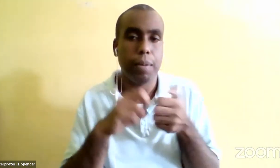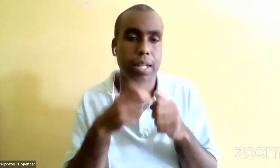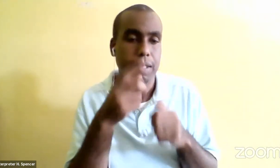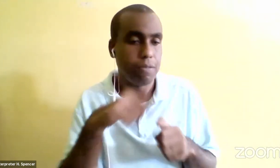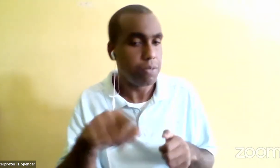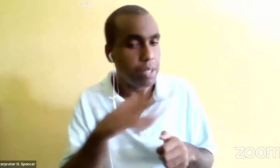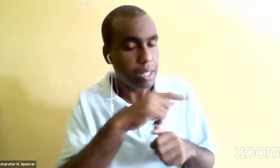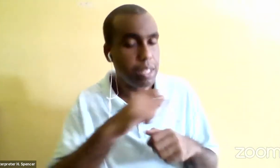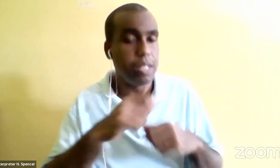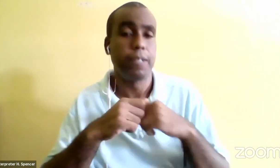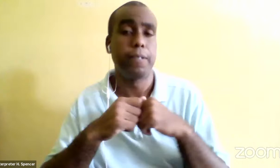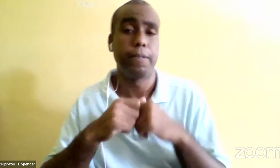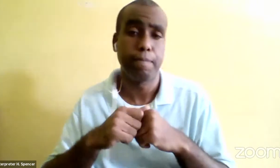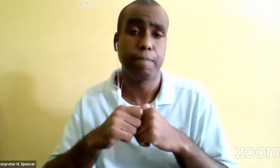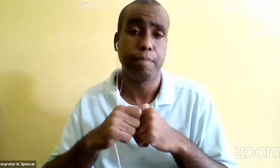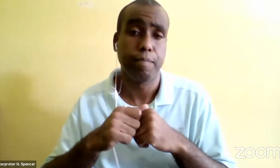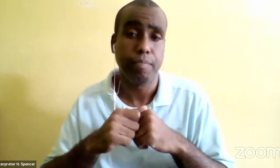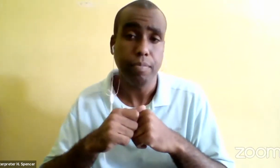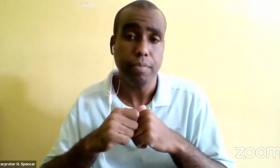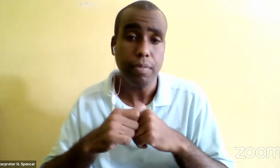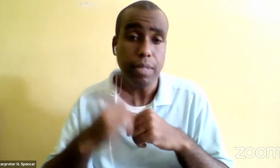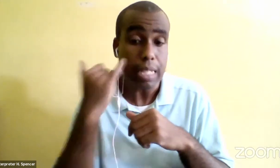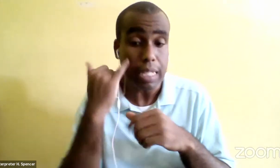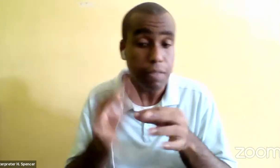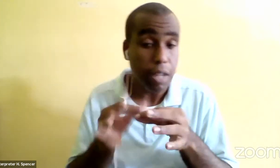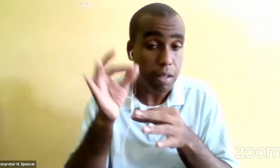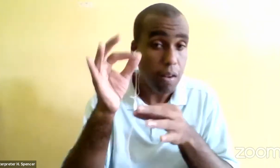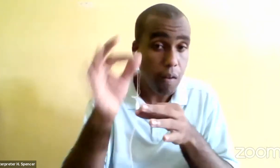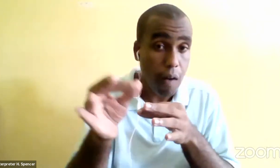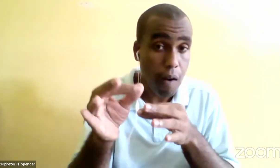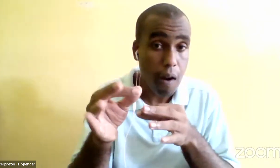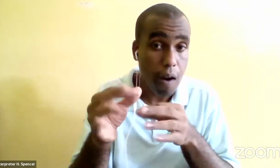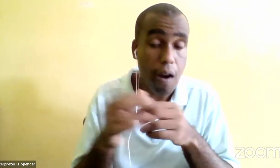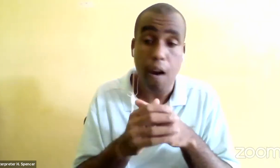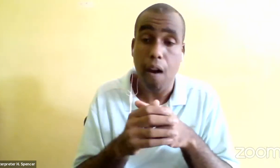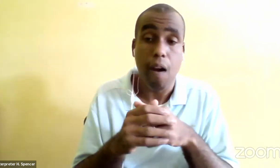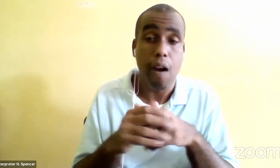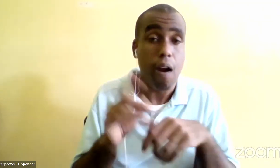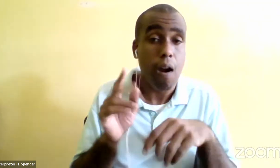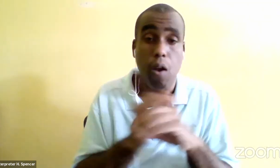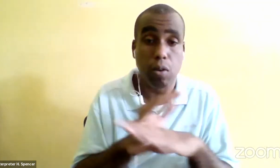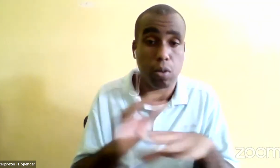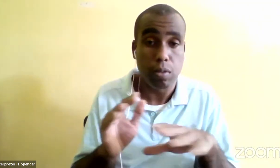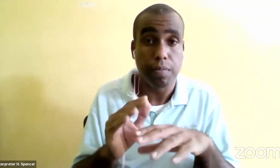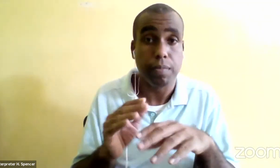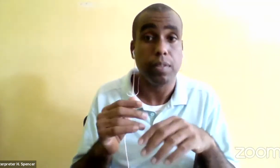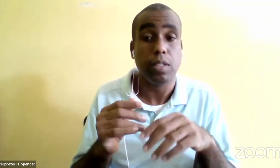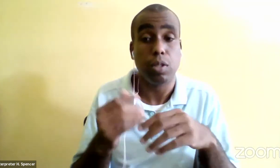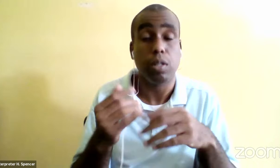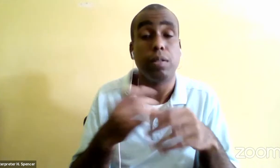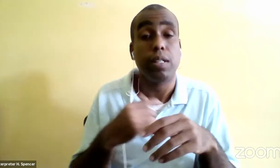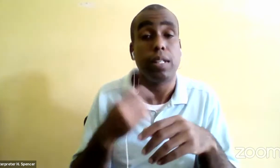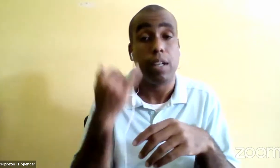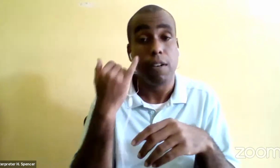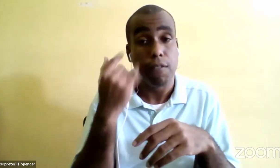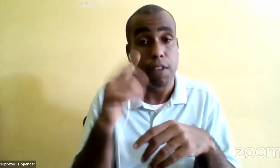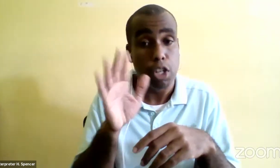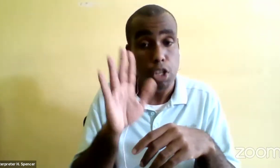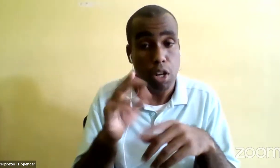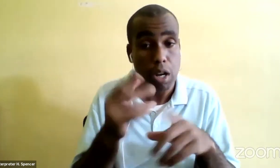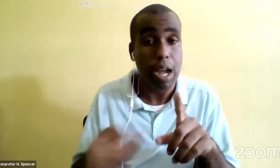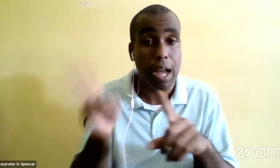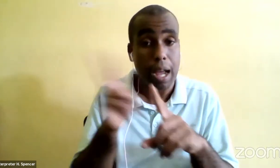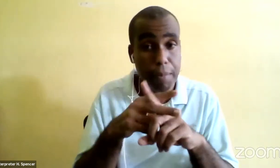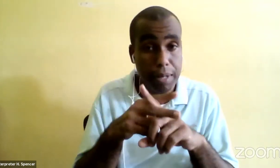everything back, you're gonna have problems. So long and short is, we would like at the latest you to give an application that